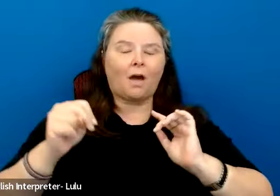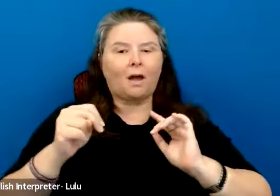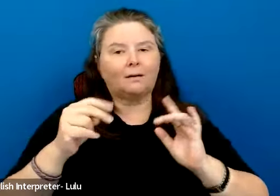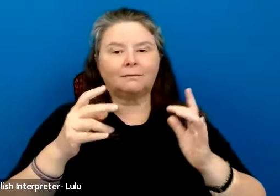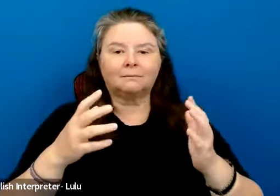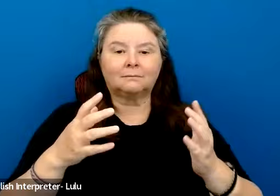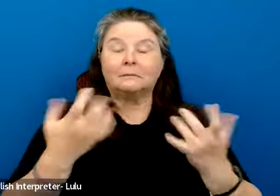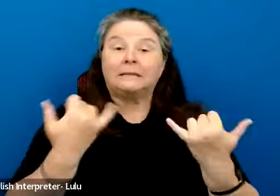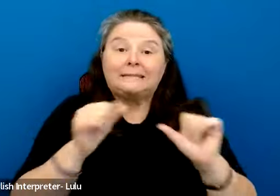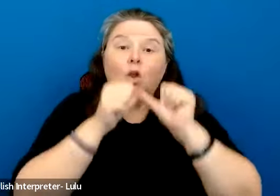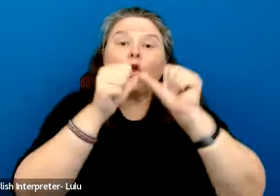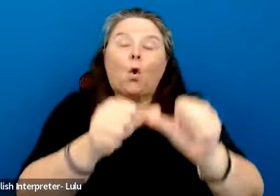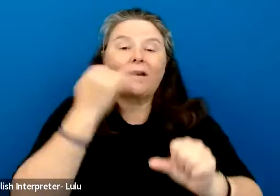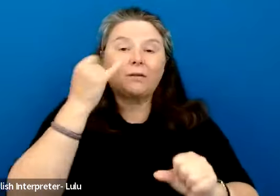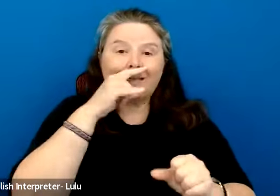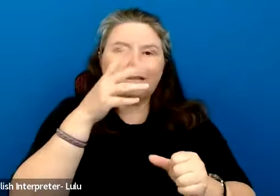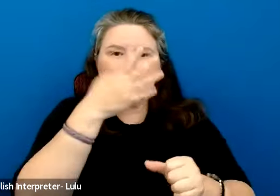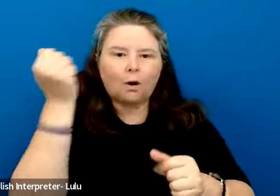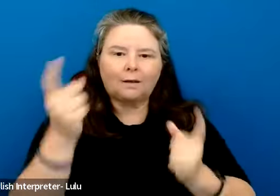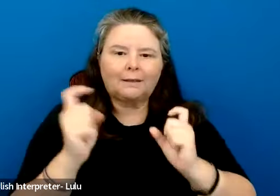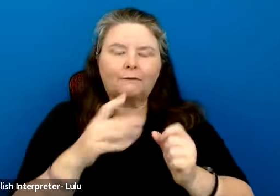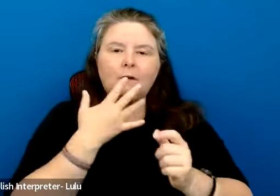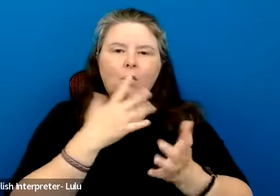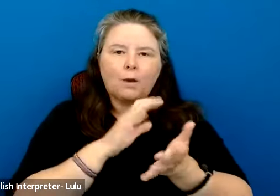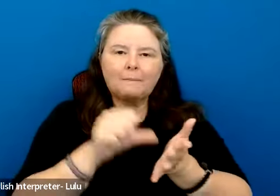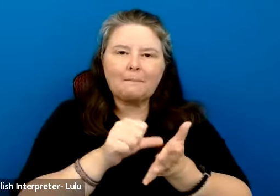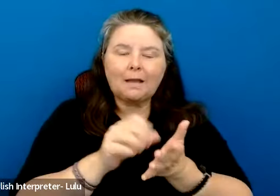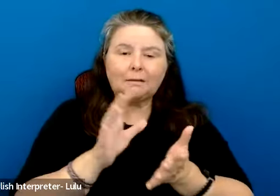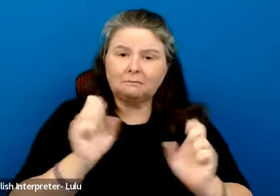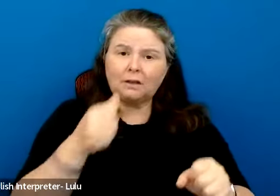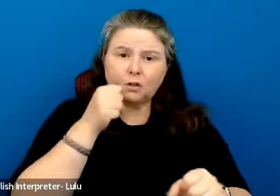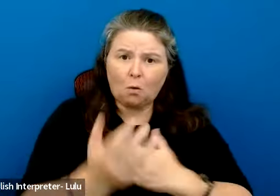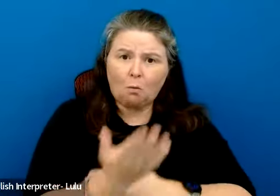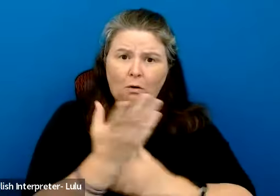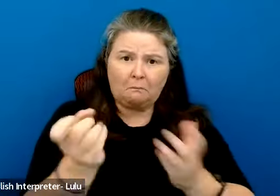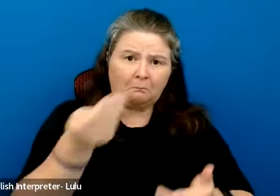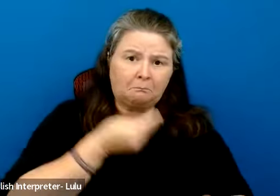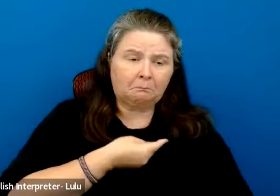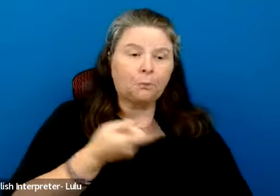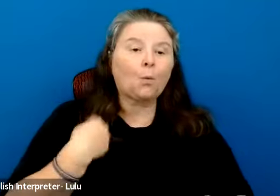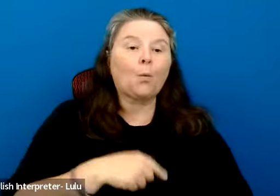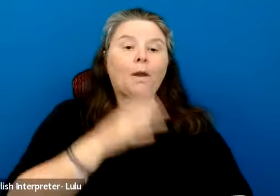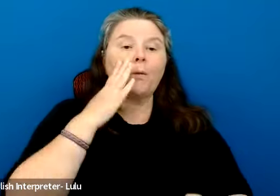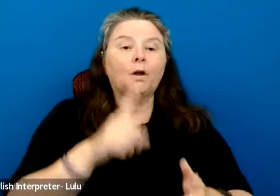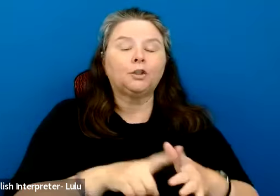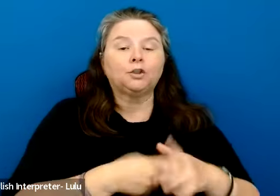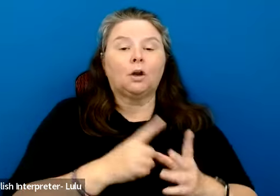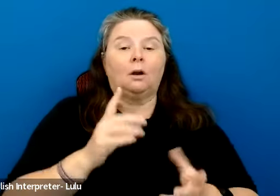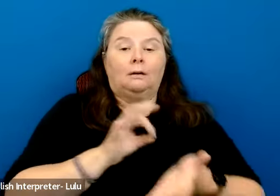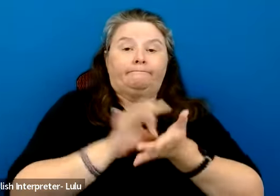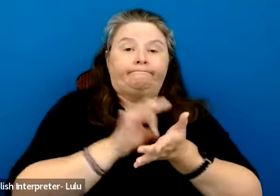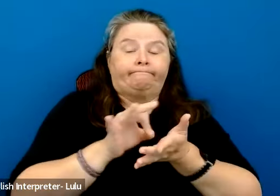forgotten to turn their coloring page in, please feel free to do so tomorrow morning. We are going to start